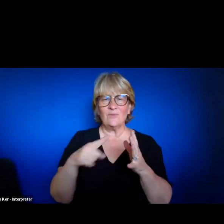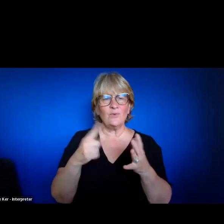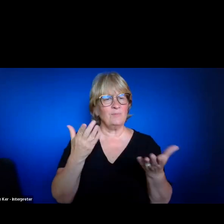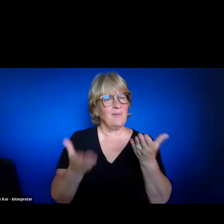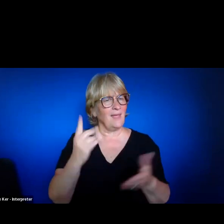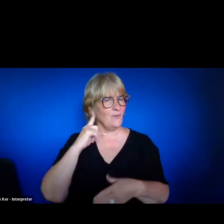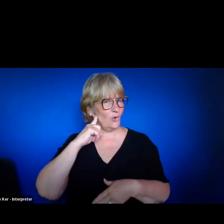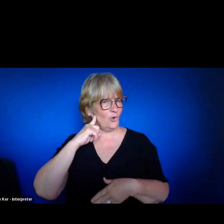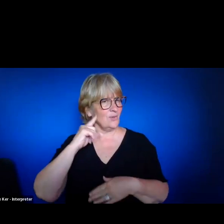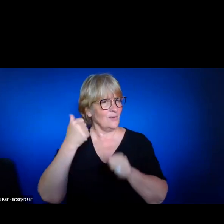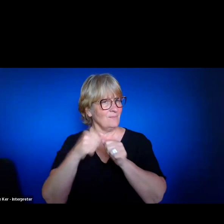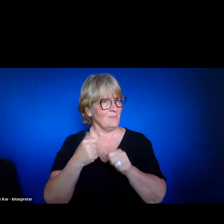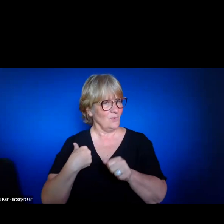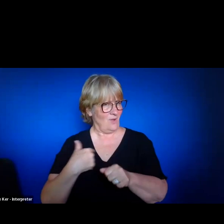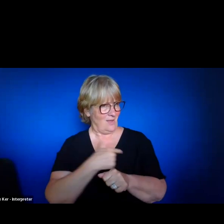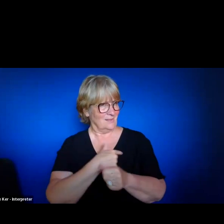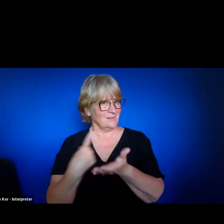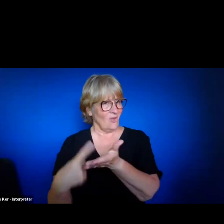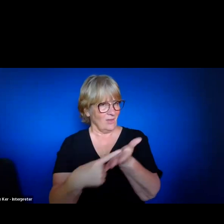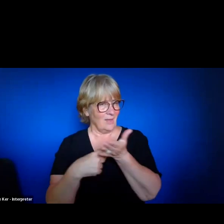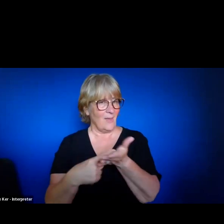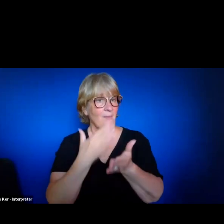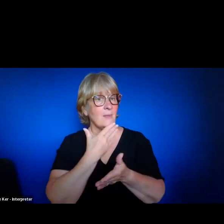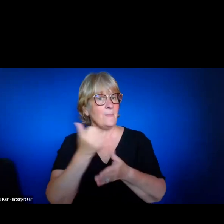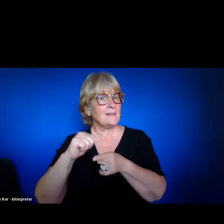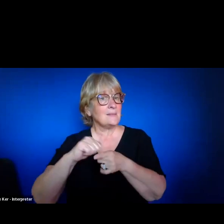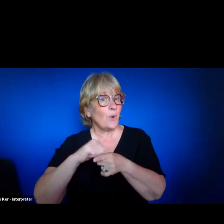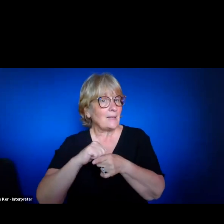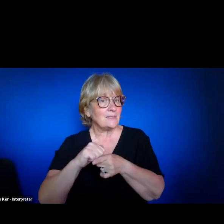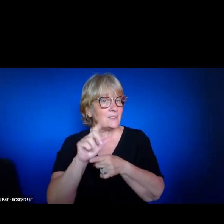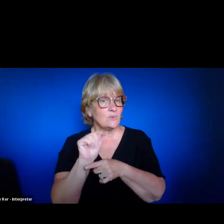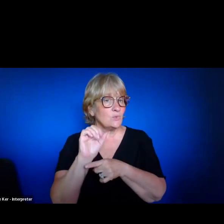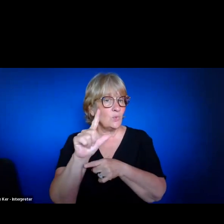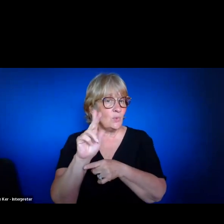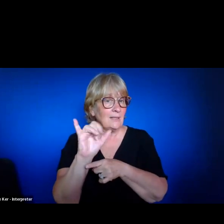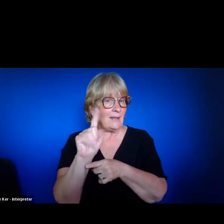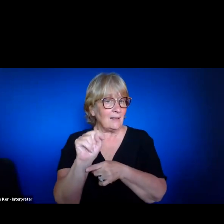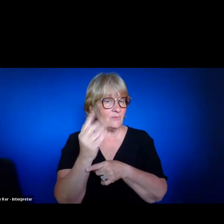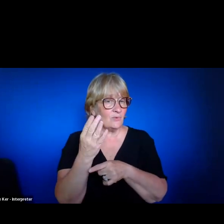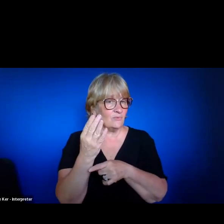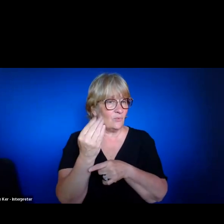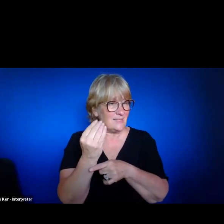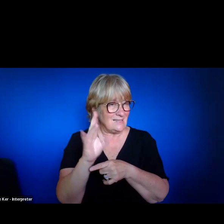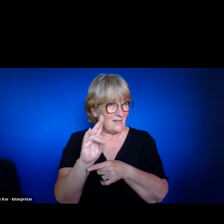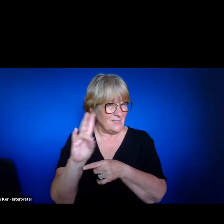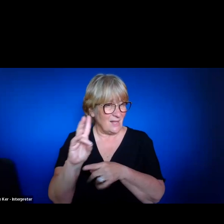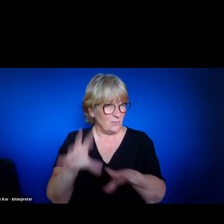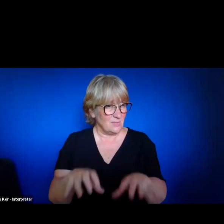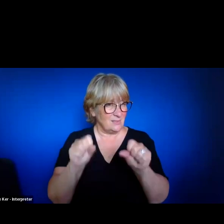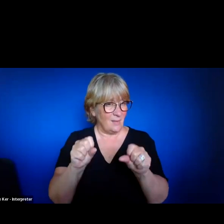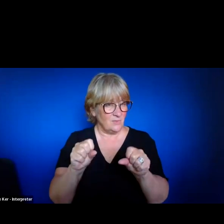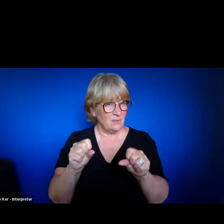heard and remember us talking about that best practice toolkit for 1477 that was adapted and adopted, right, to